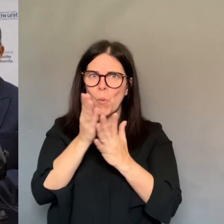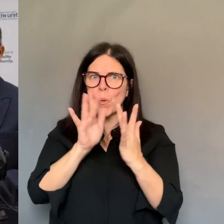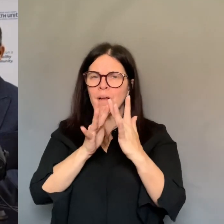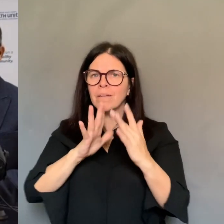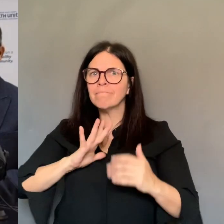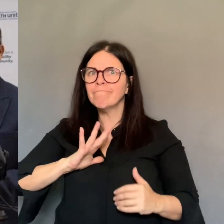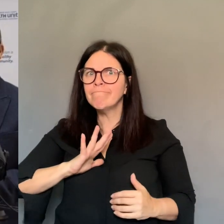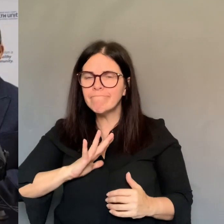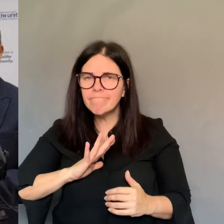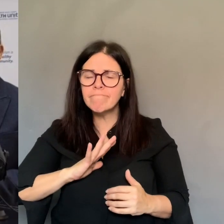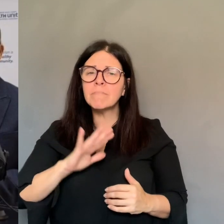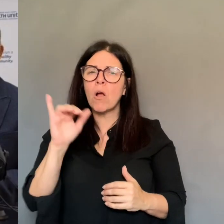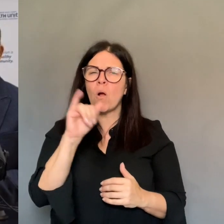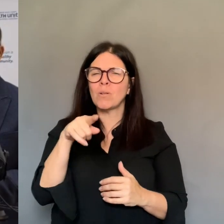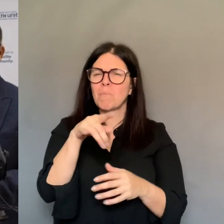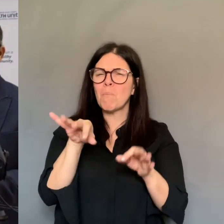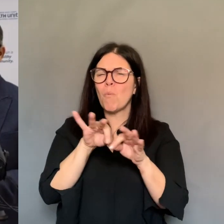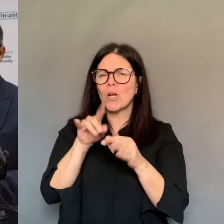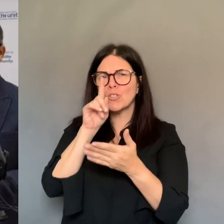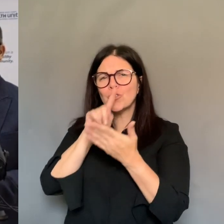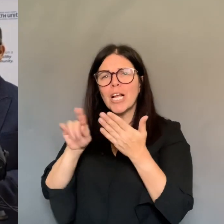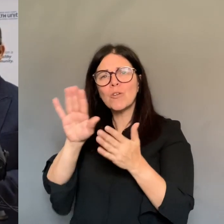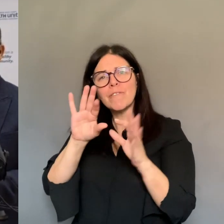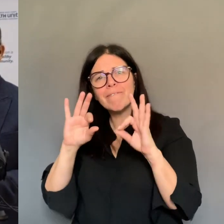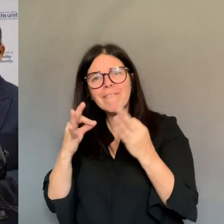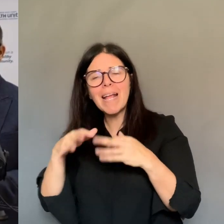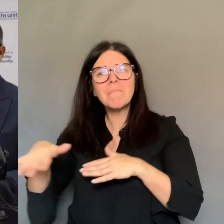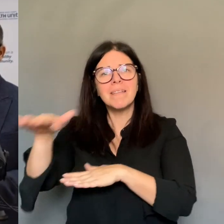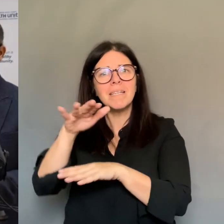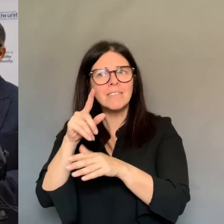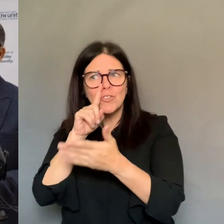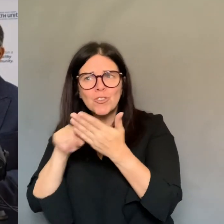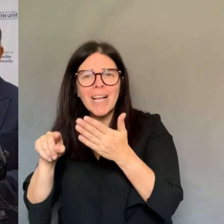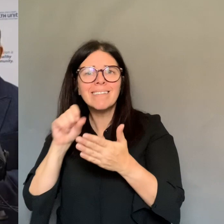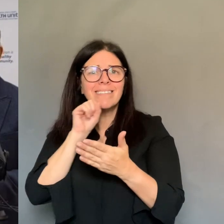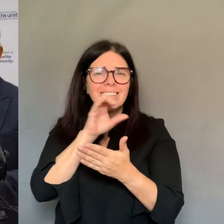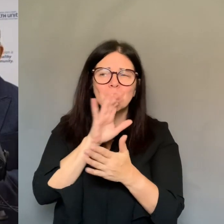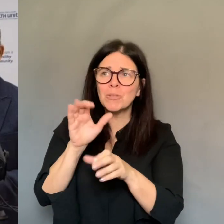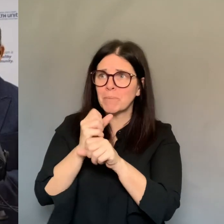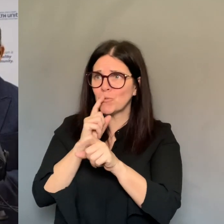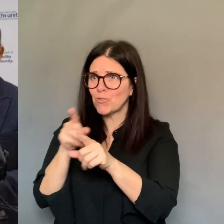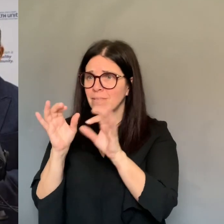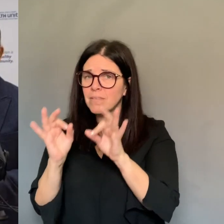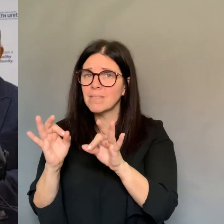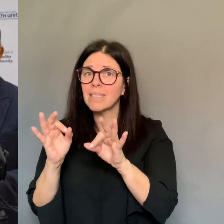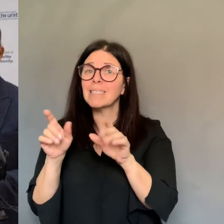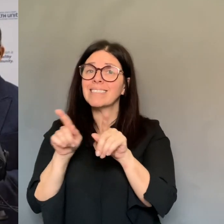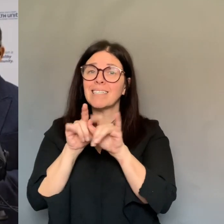that we are not putting them at risk, but we must maintain our physical distancing at all times.